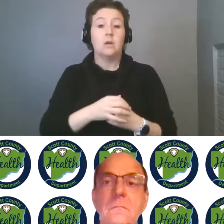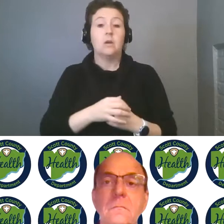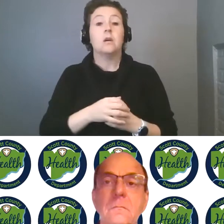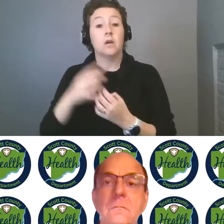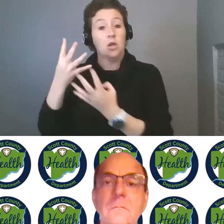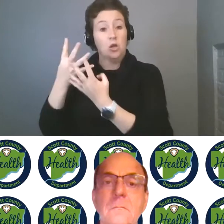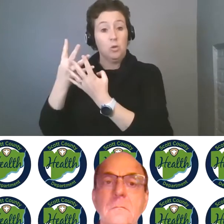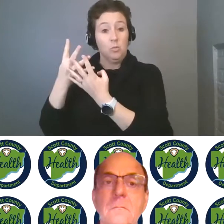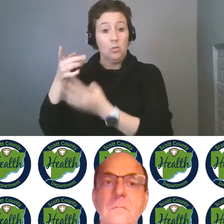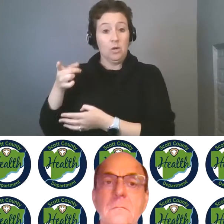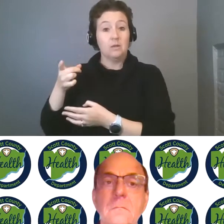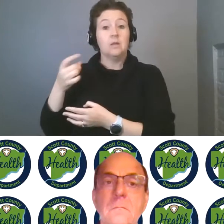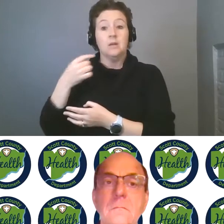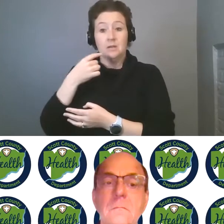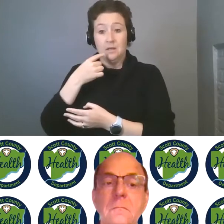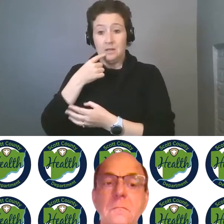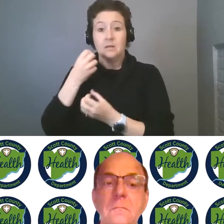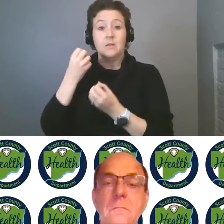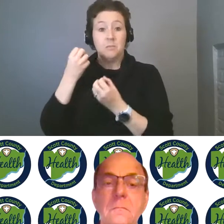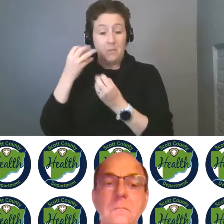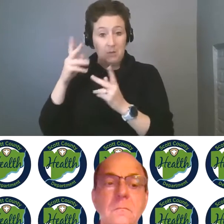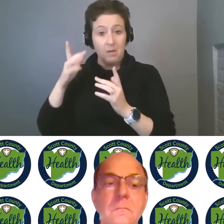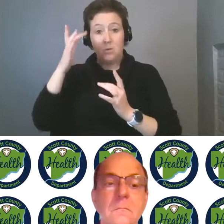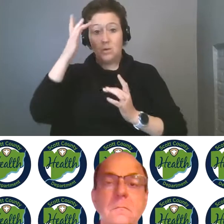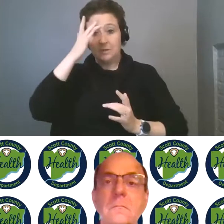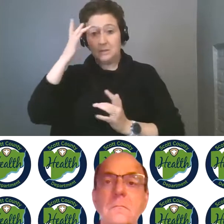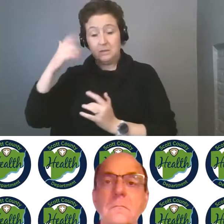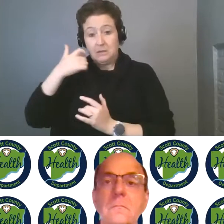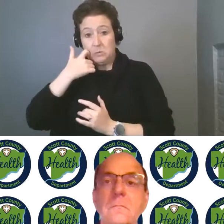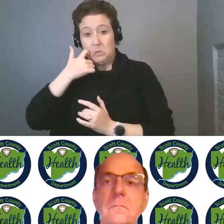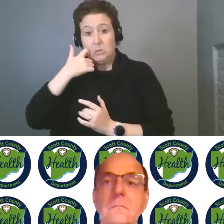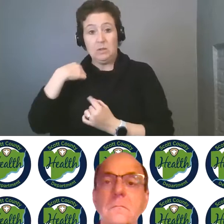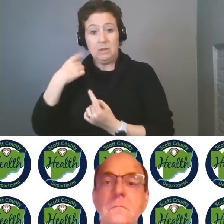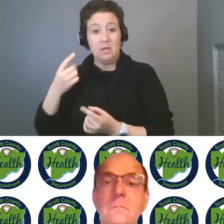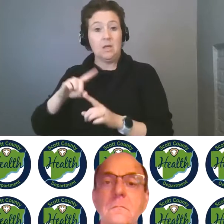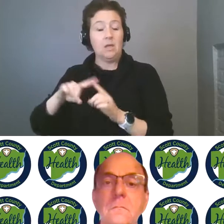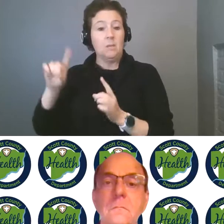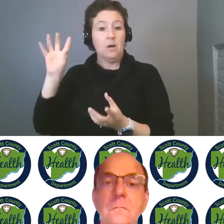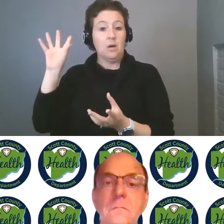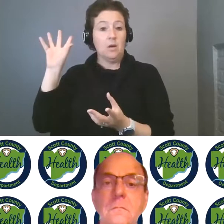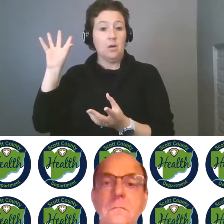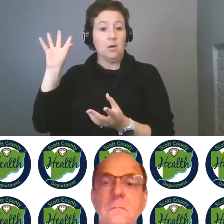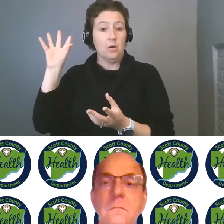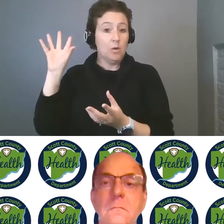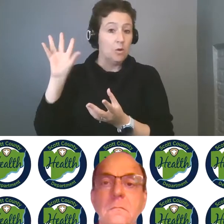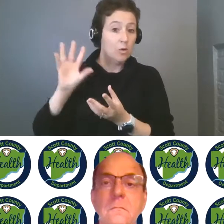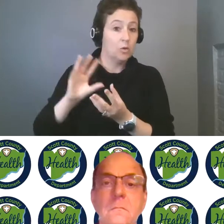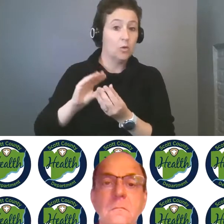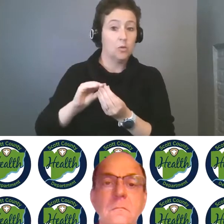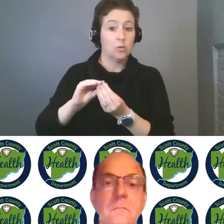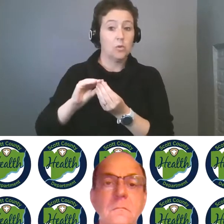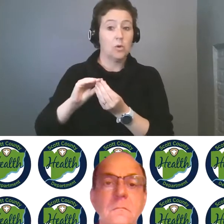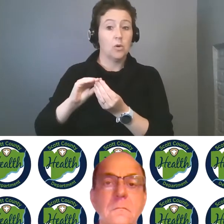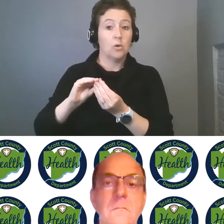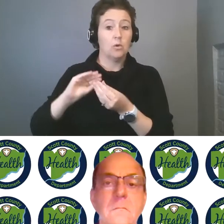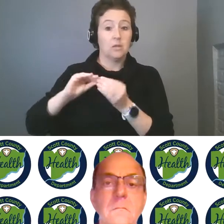has reported dozens of cases in the last few days, we realize, but the total number associated with the